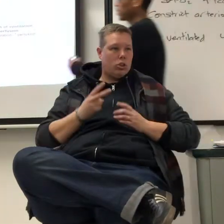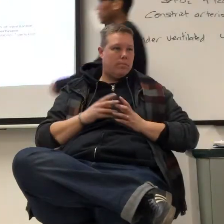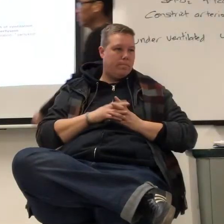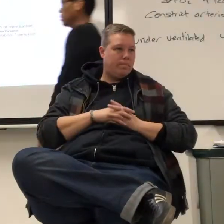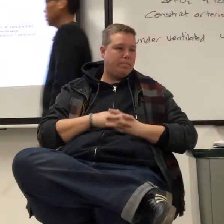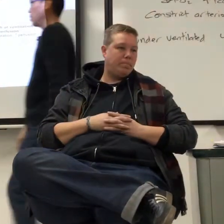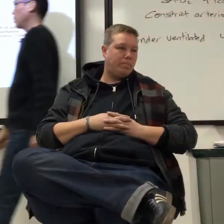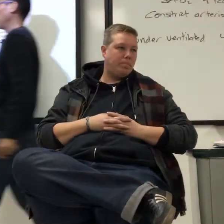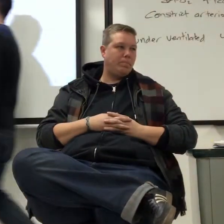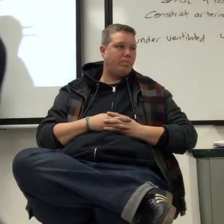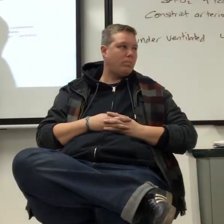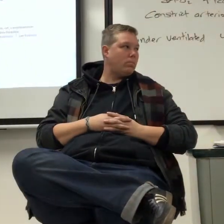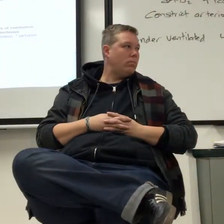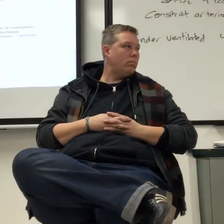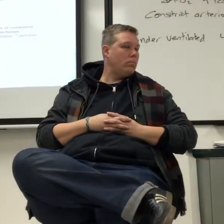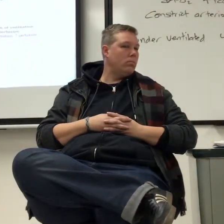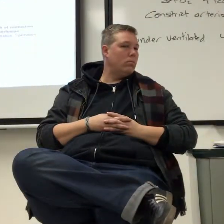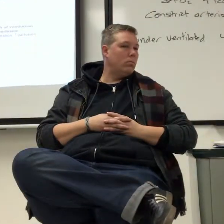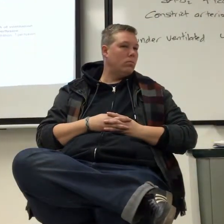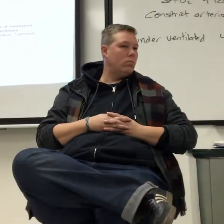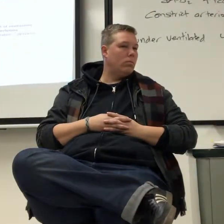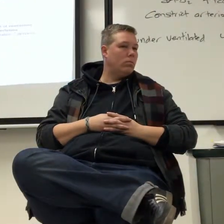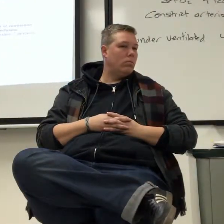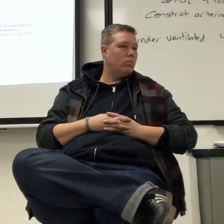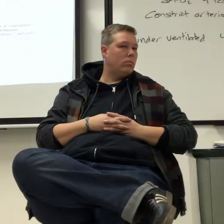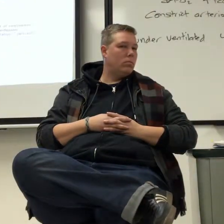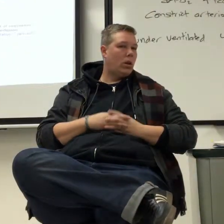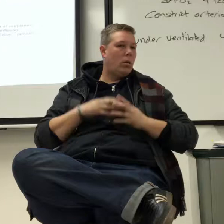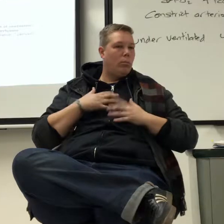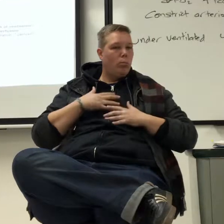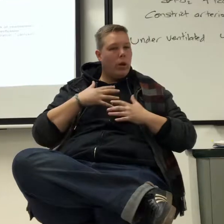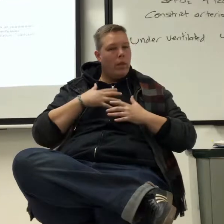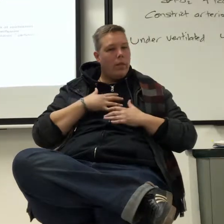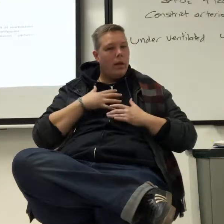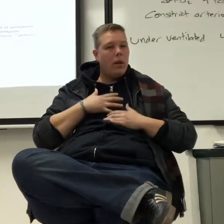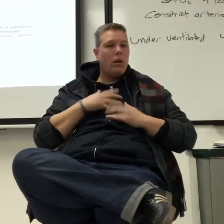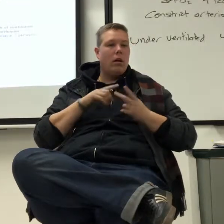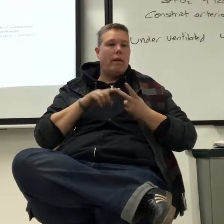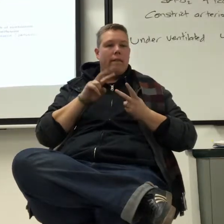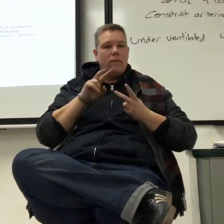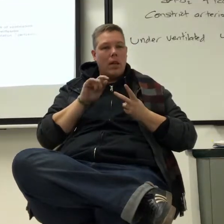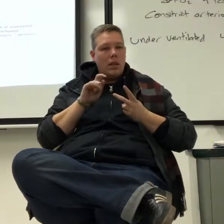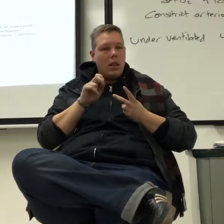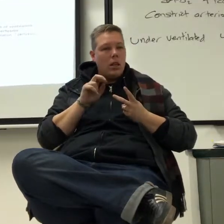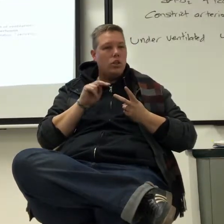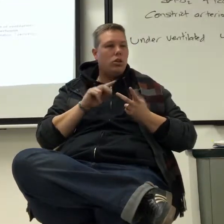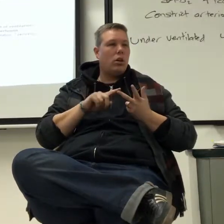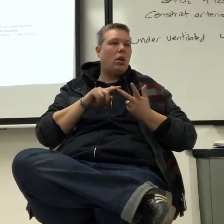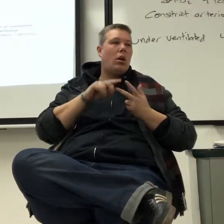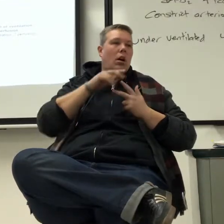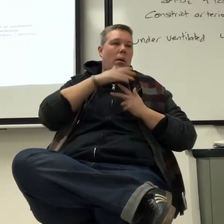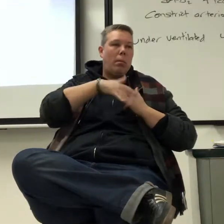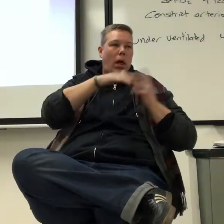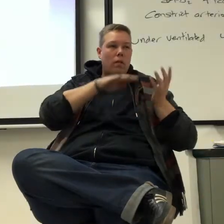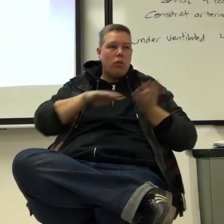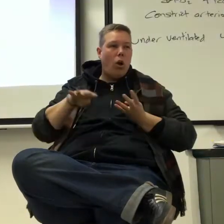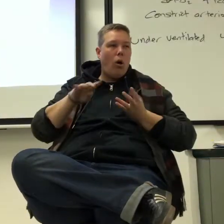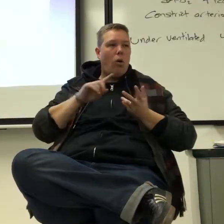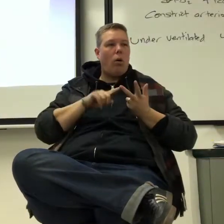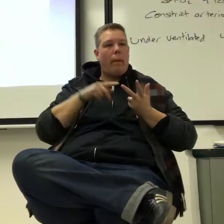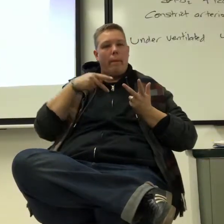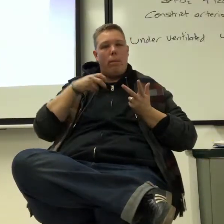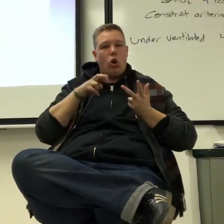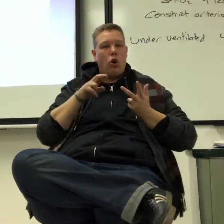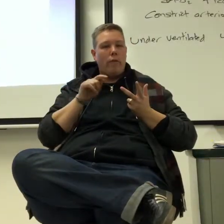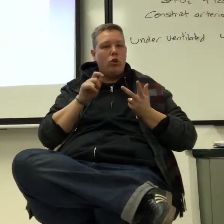So breathing, ventilation, blood flow, perfusion is coupled. The next question